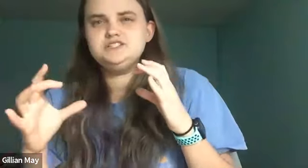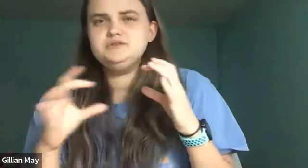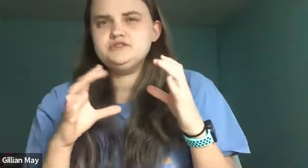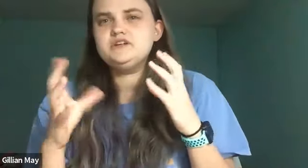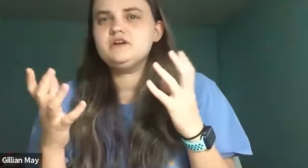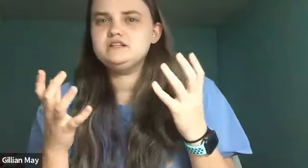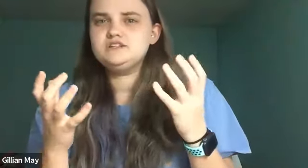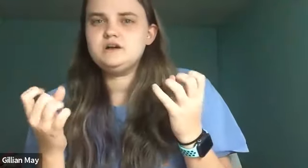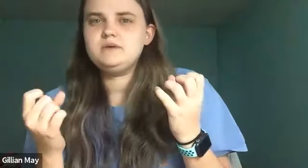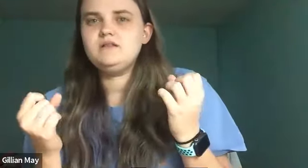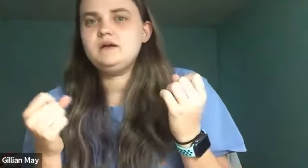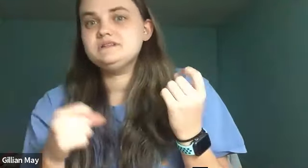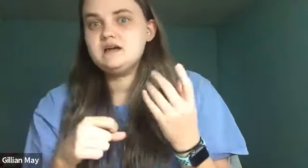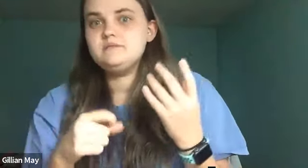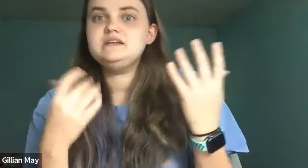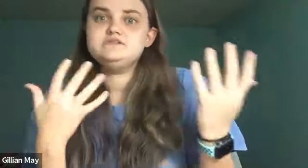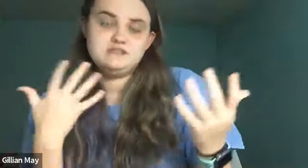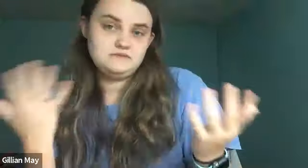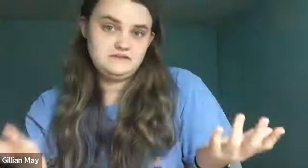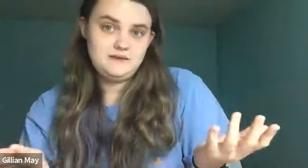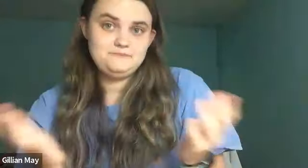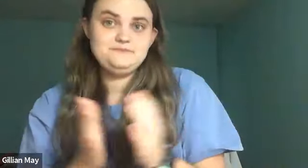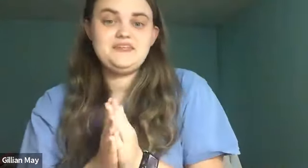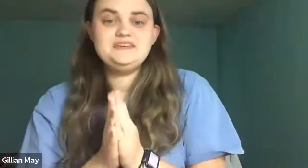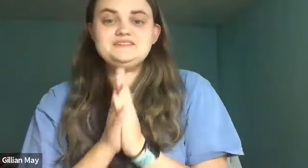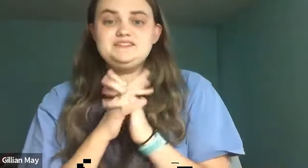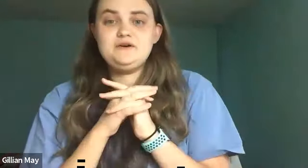you usually are going to talk about like what time it is or stuff like that. So